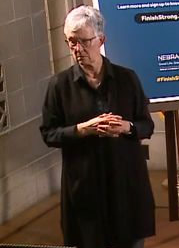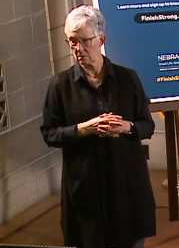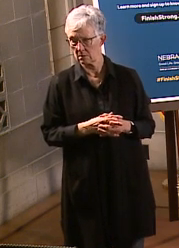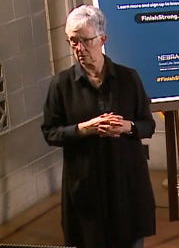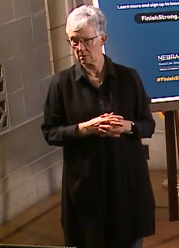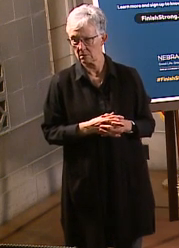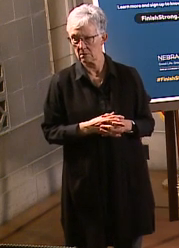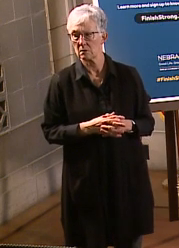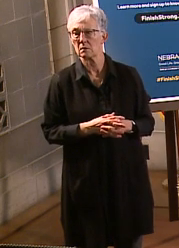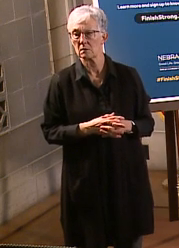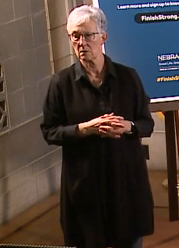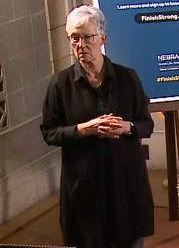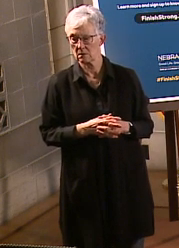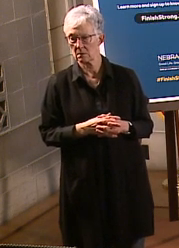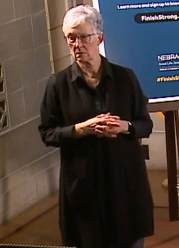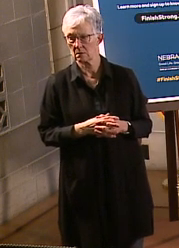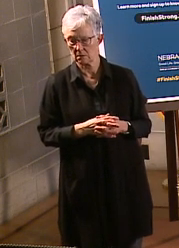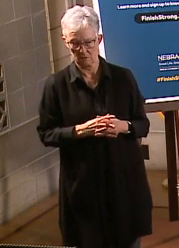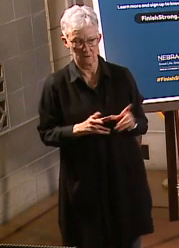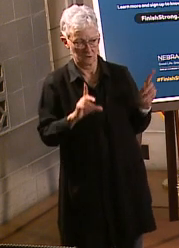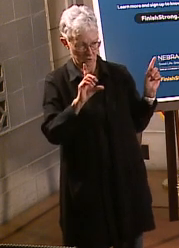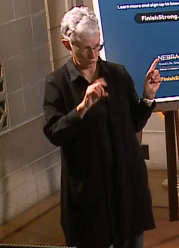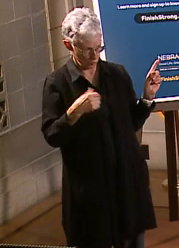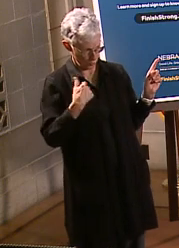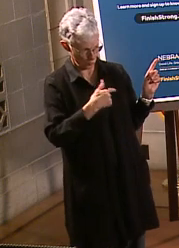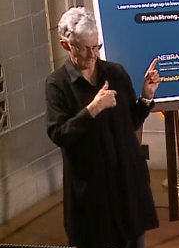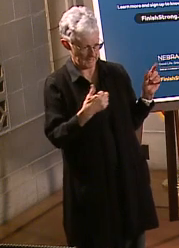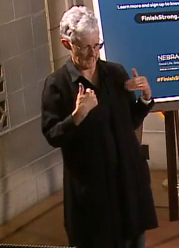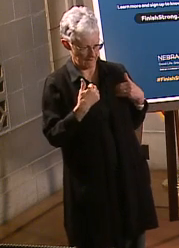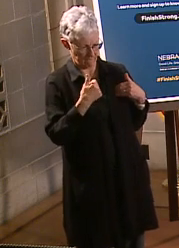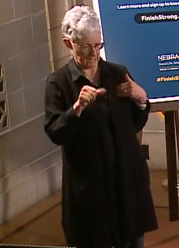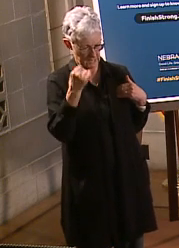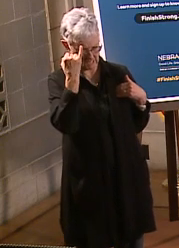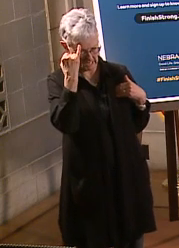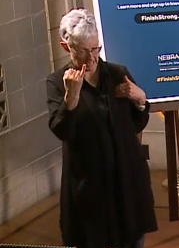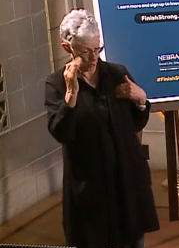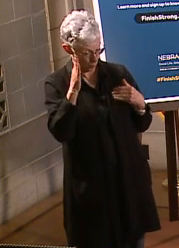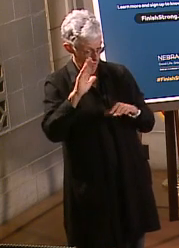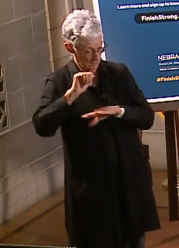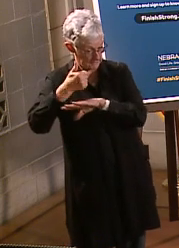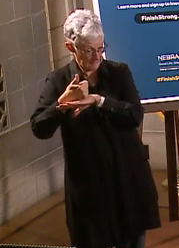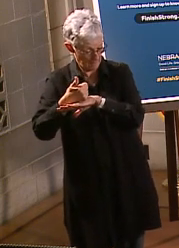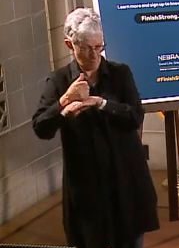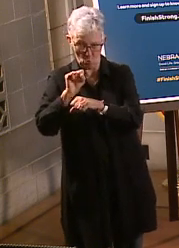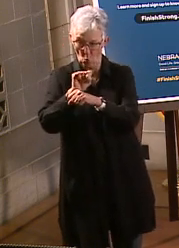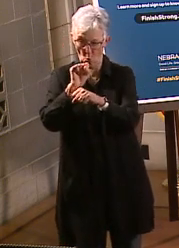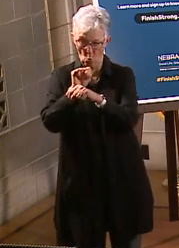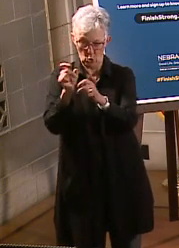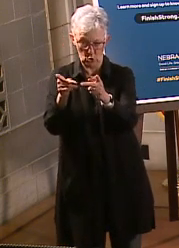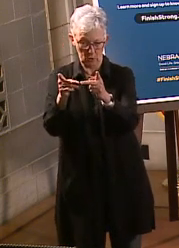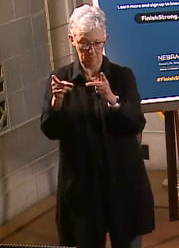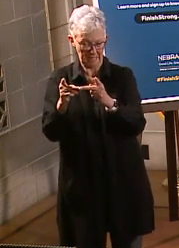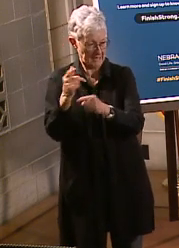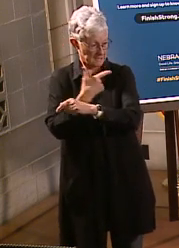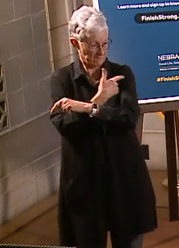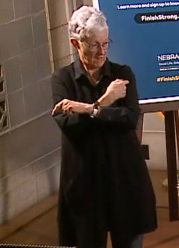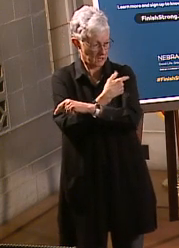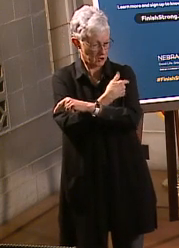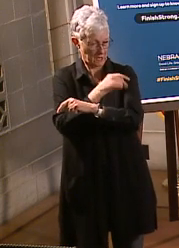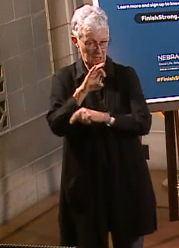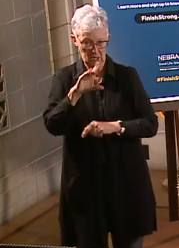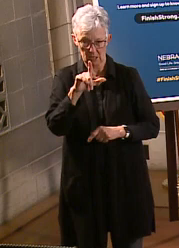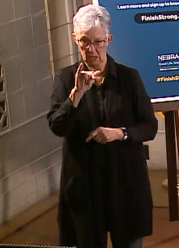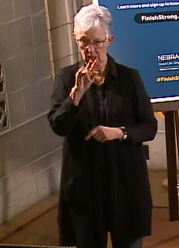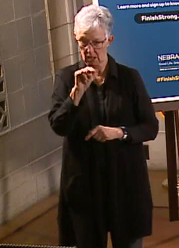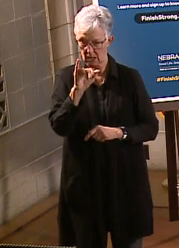vaccination clinics. Do we have any word on workplace vaccination clinics? So some local health directors, for example,